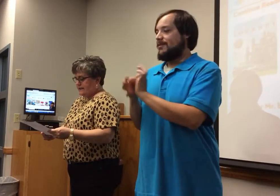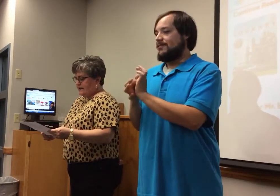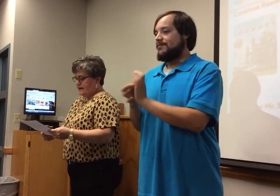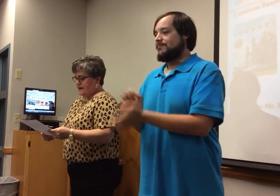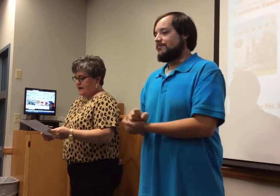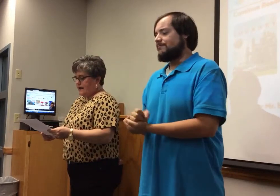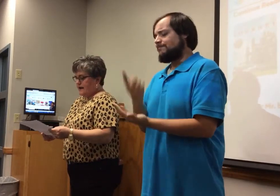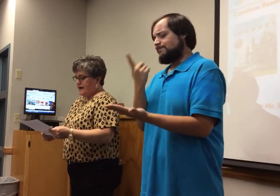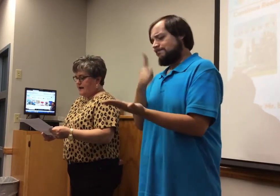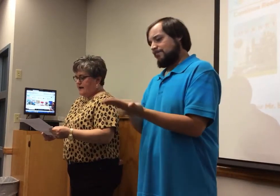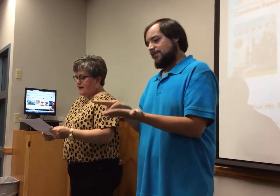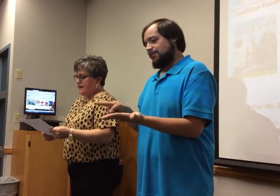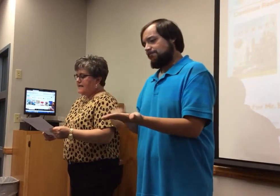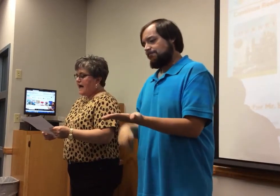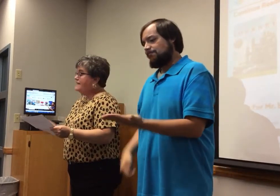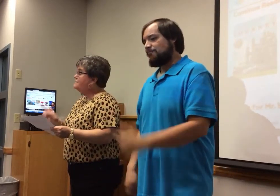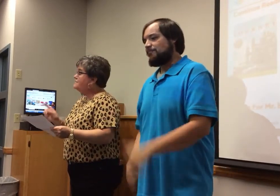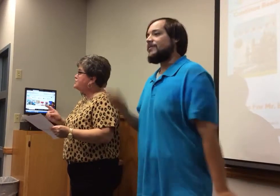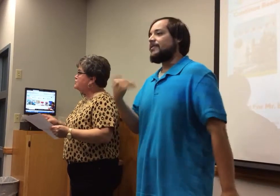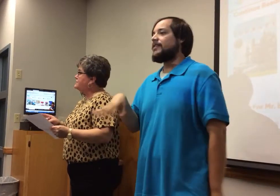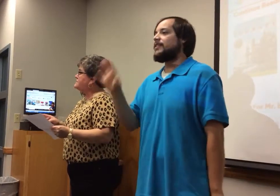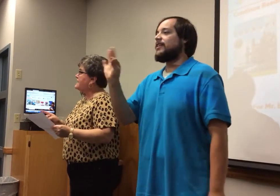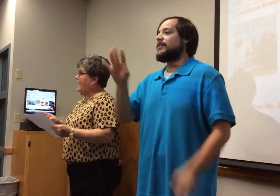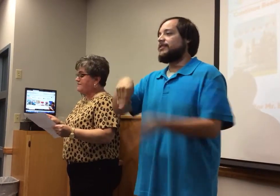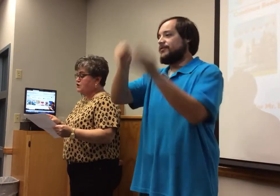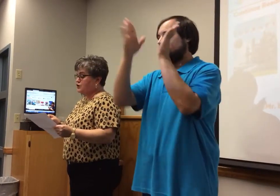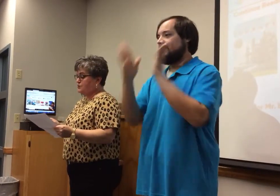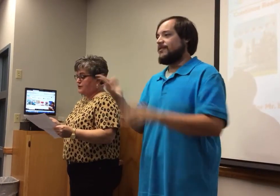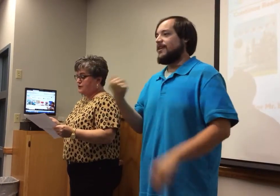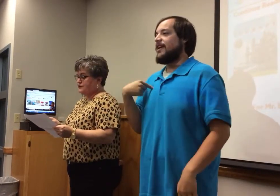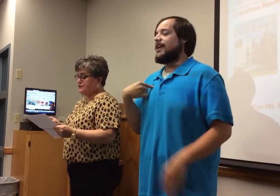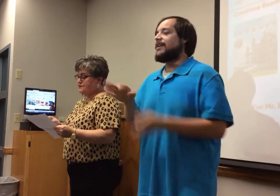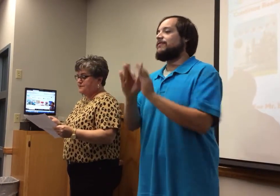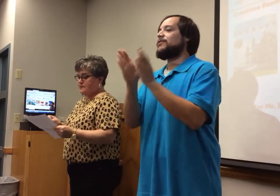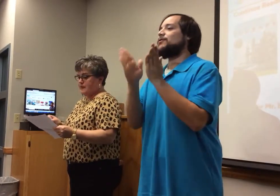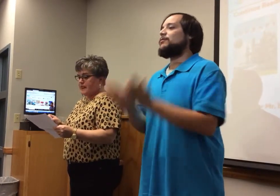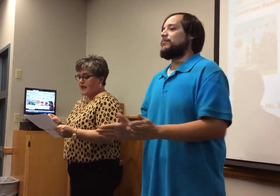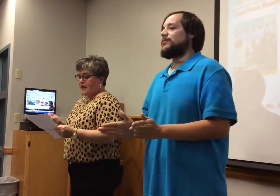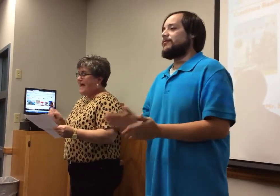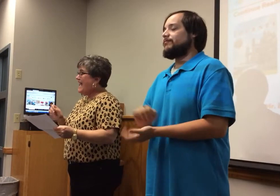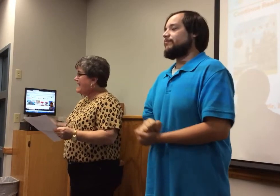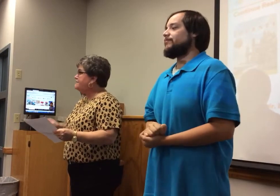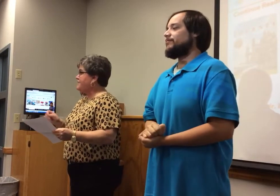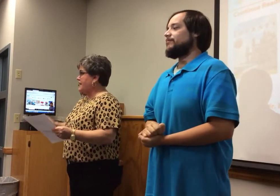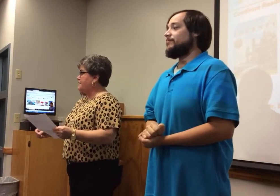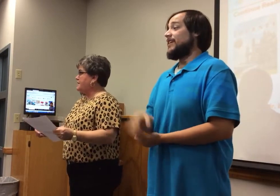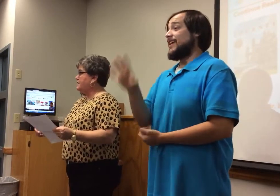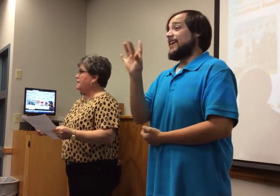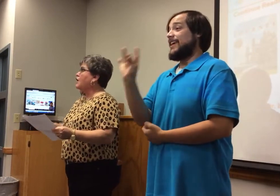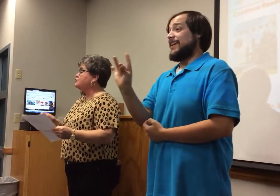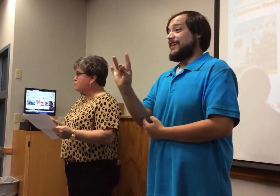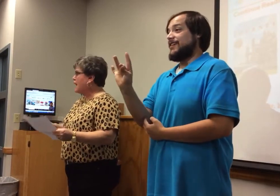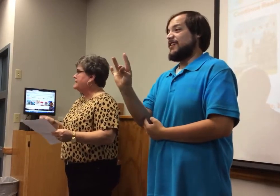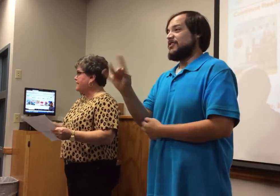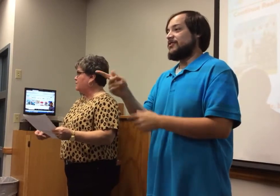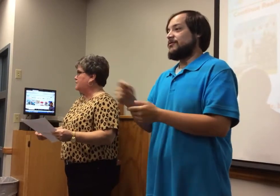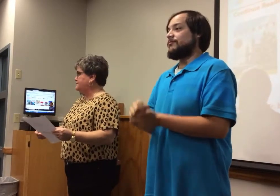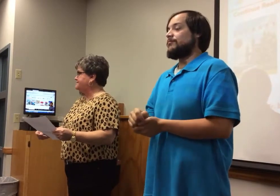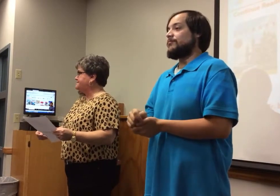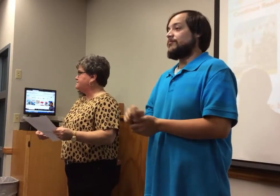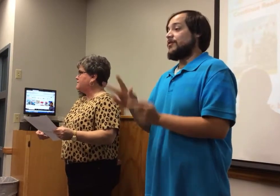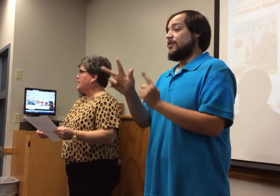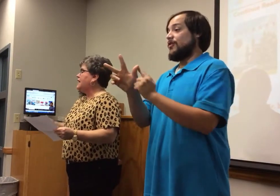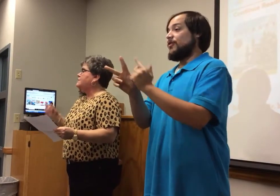Let's see. 9 of the students that have interpreters, 8 of them are